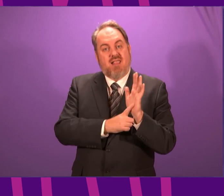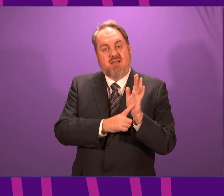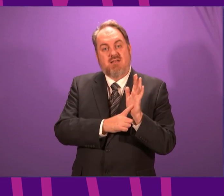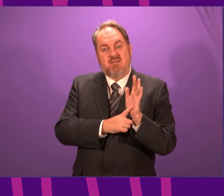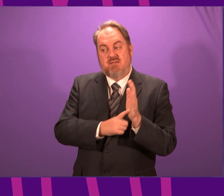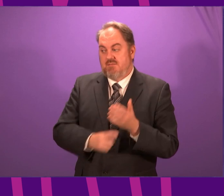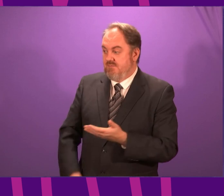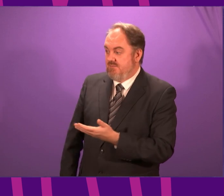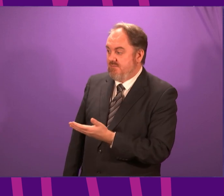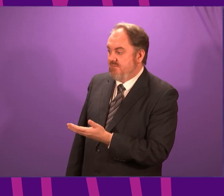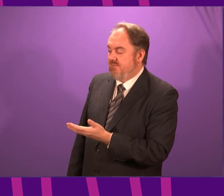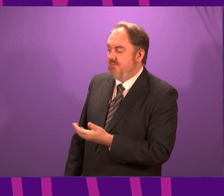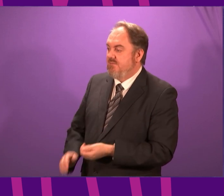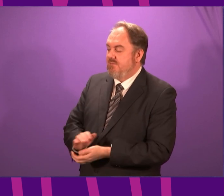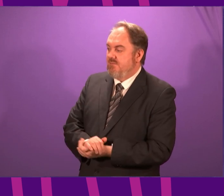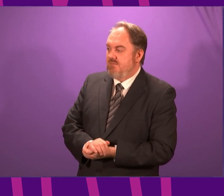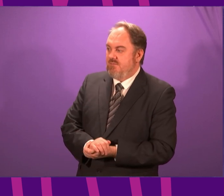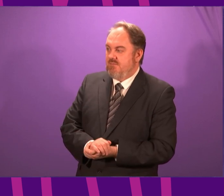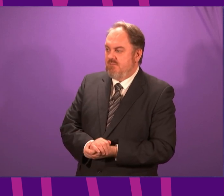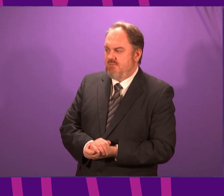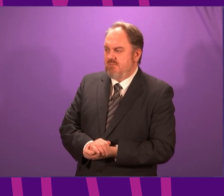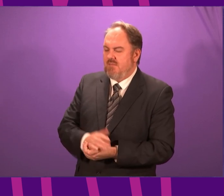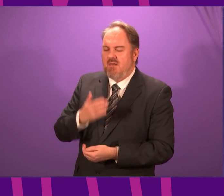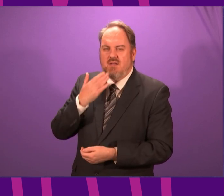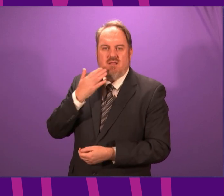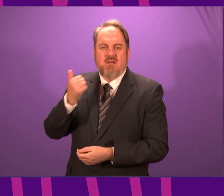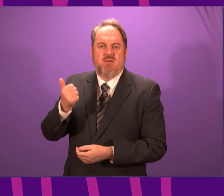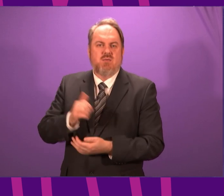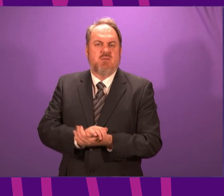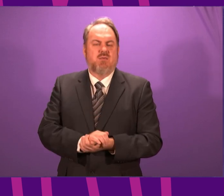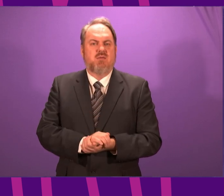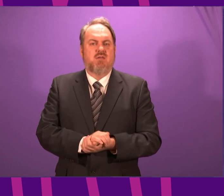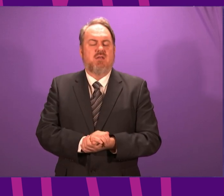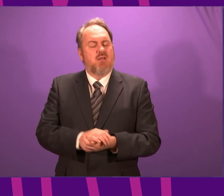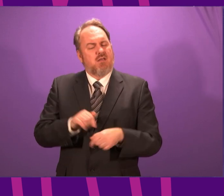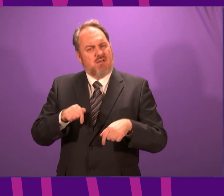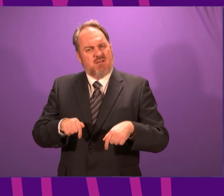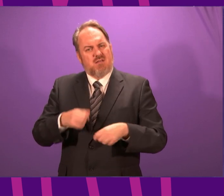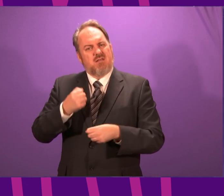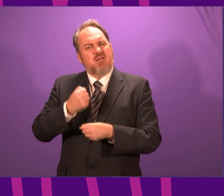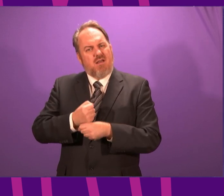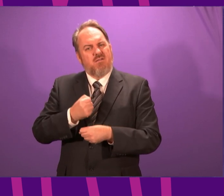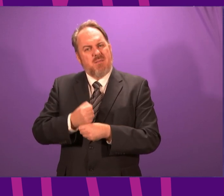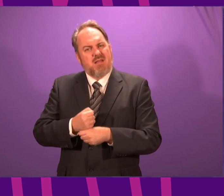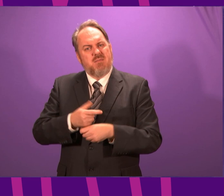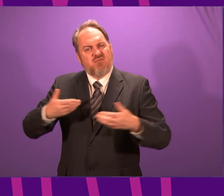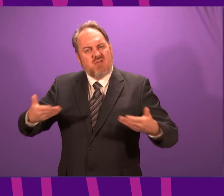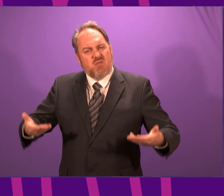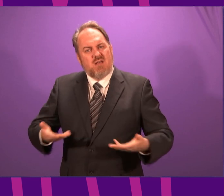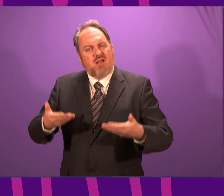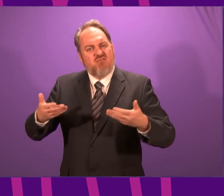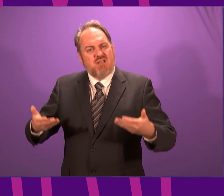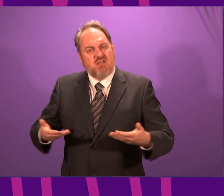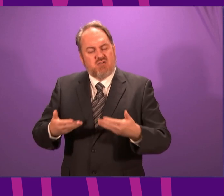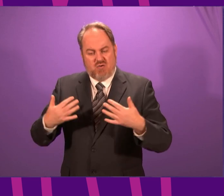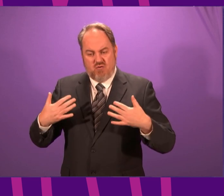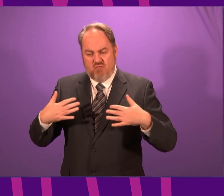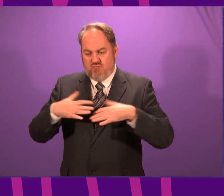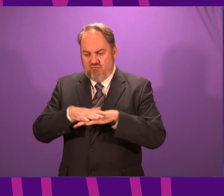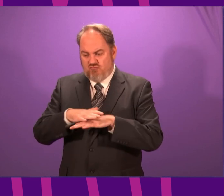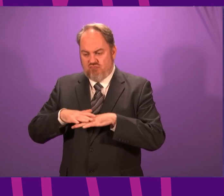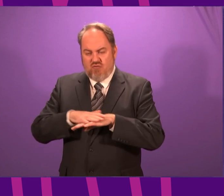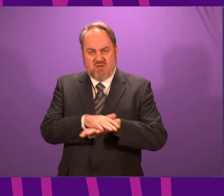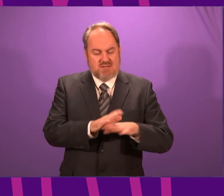Alison Johnson. Richard Leonard. Thank you, Presiding Officer. The government has been trying to build cross-party consensus for